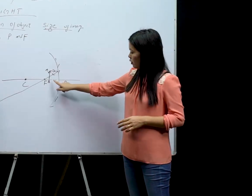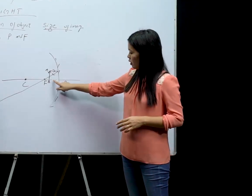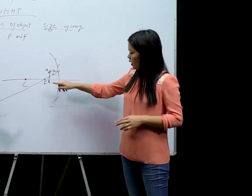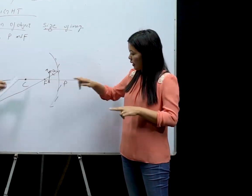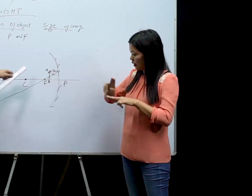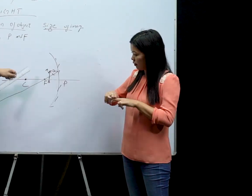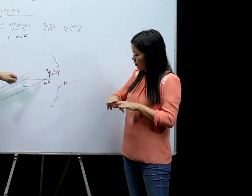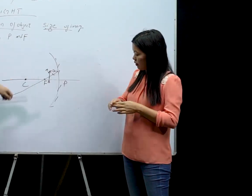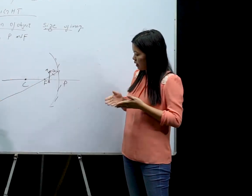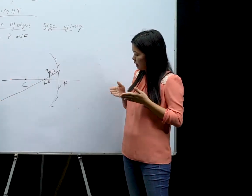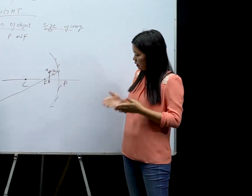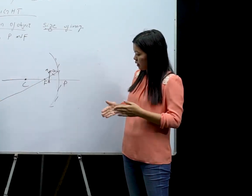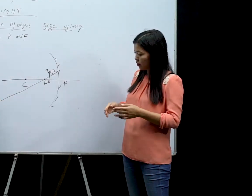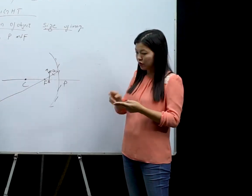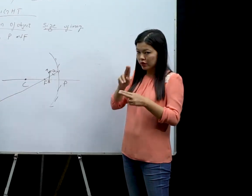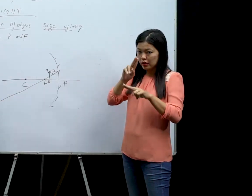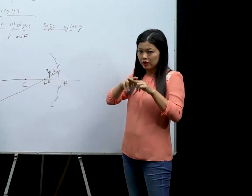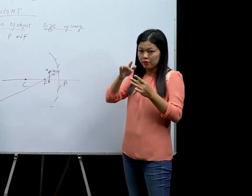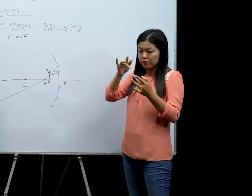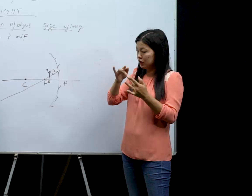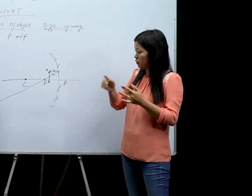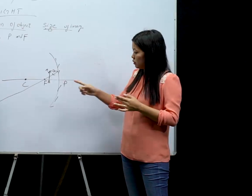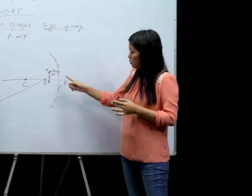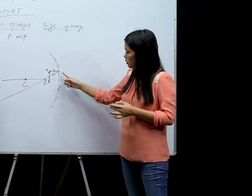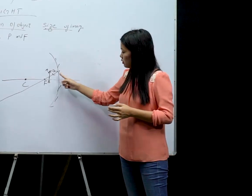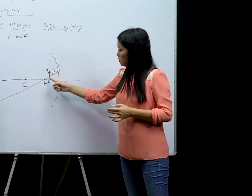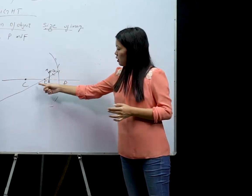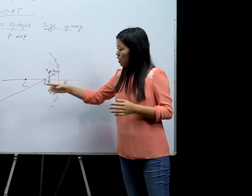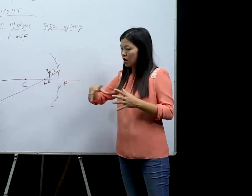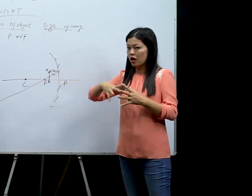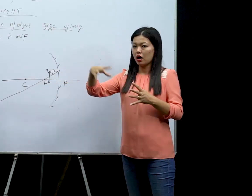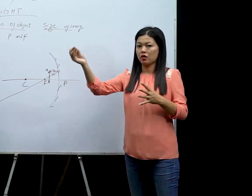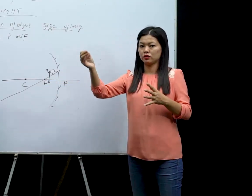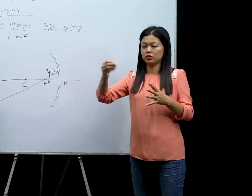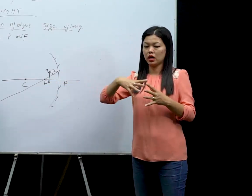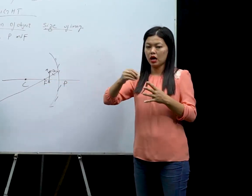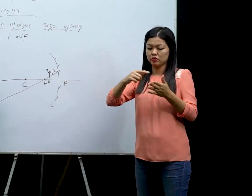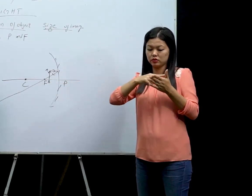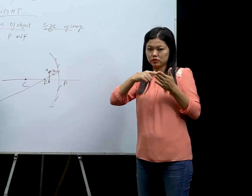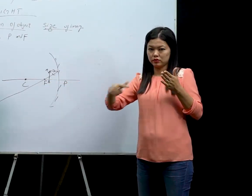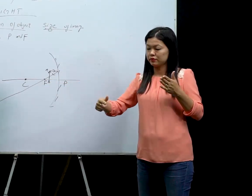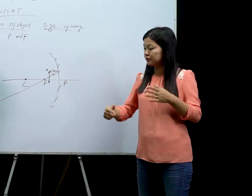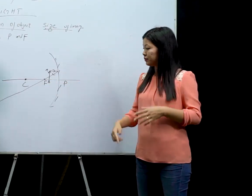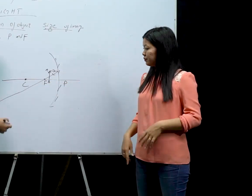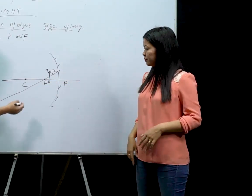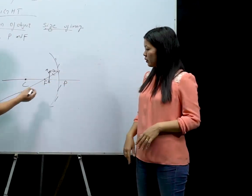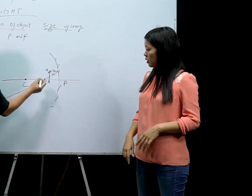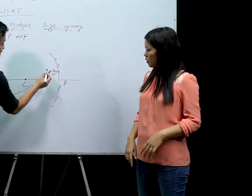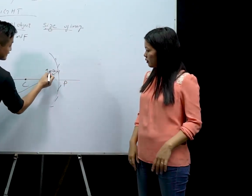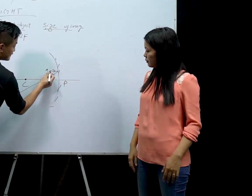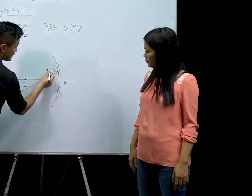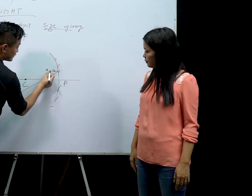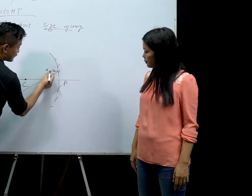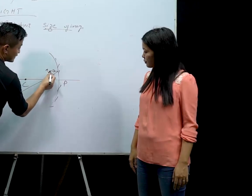it will pass through the focus. Clear? Now let's apply the 4th rule. That